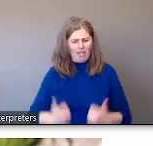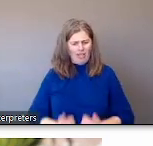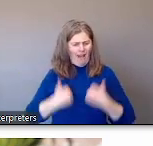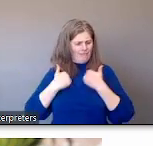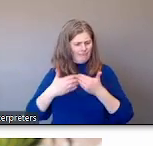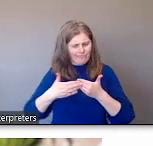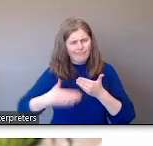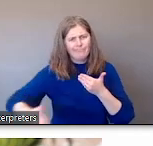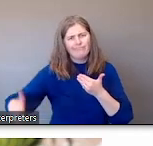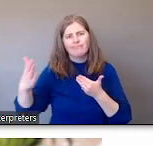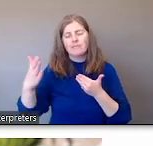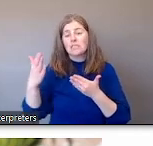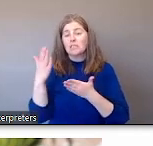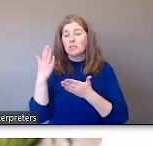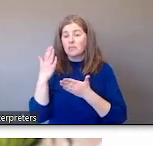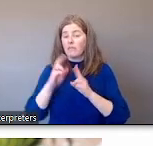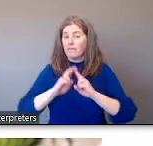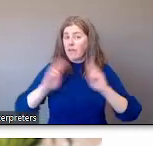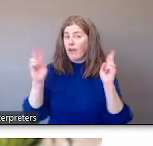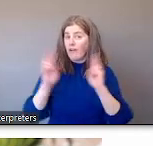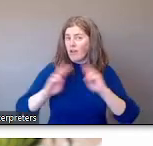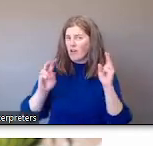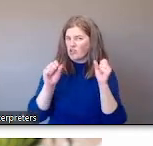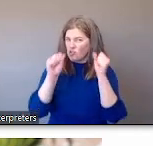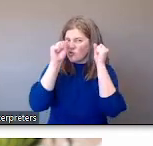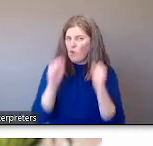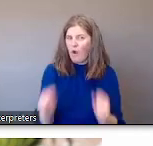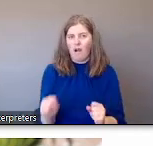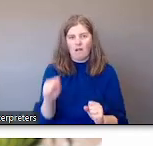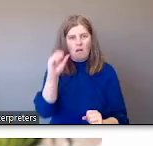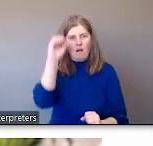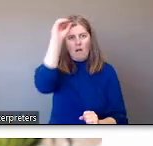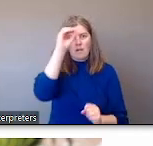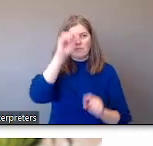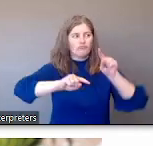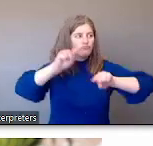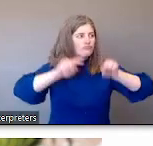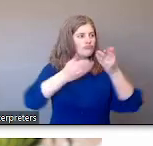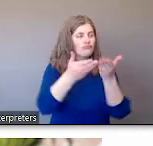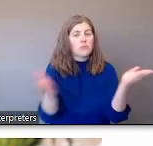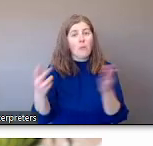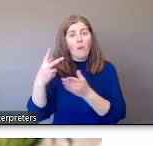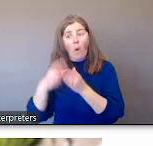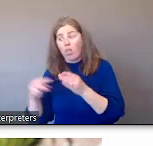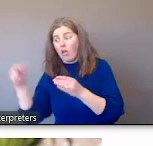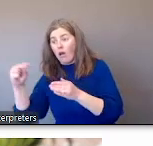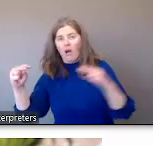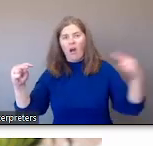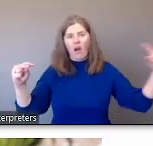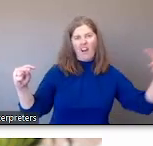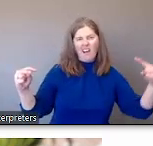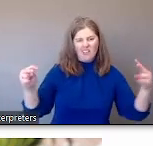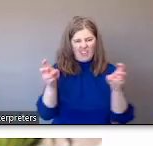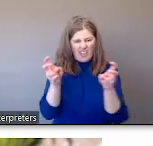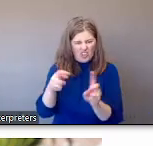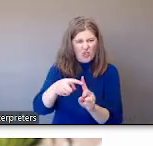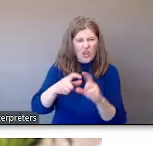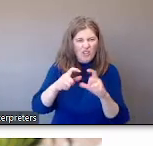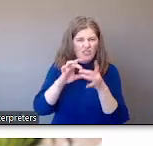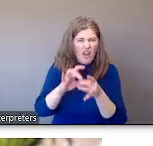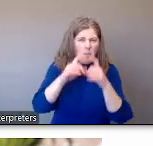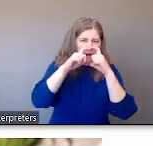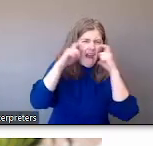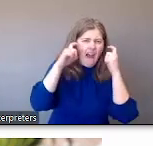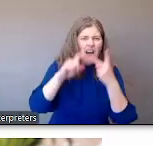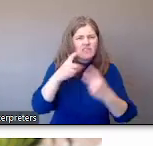very, very strongly held opinions out there on either side of almost every issue around masks and vaccines.